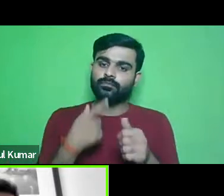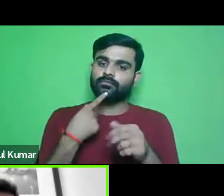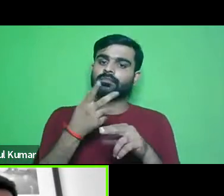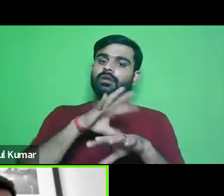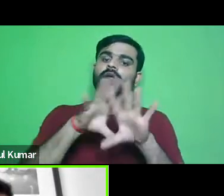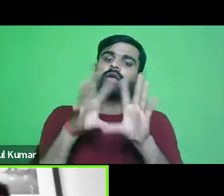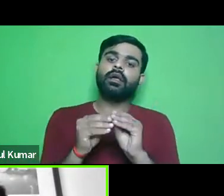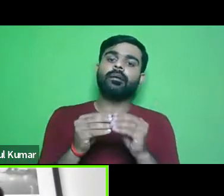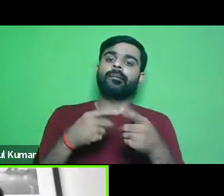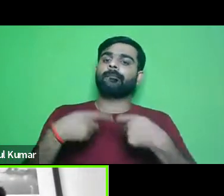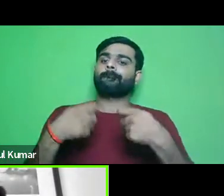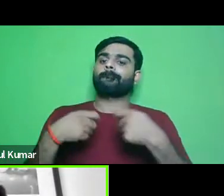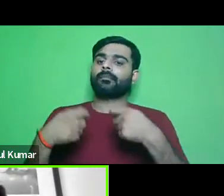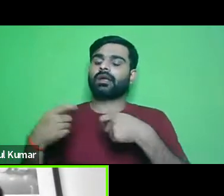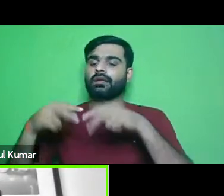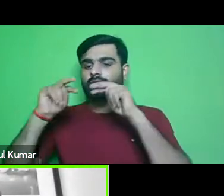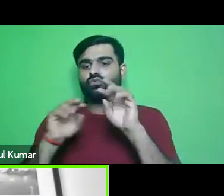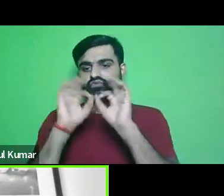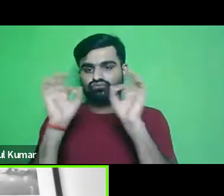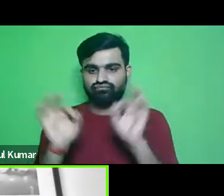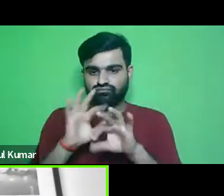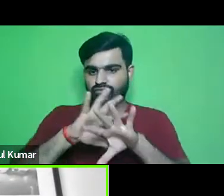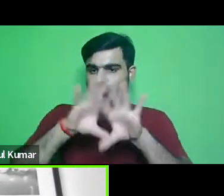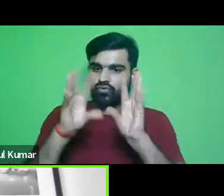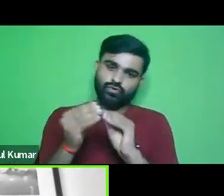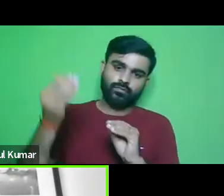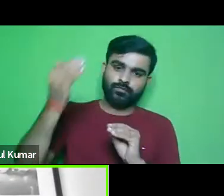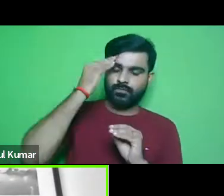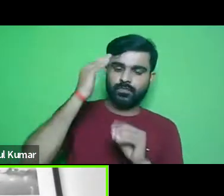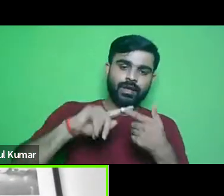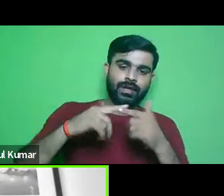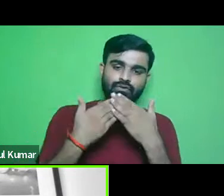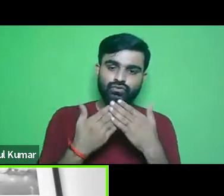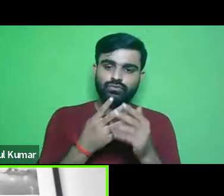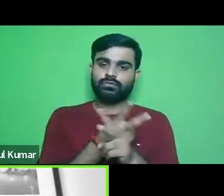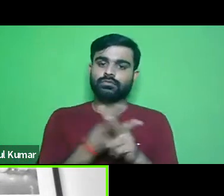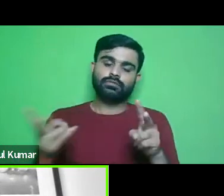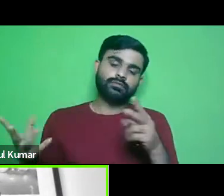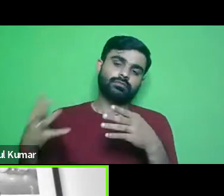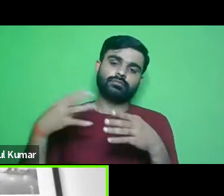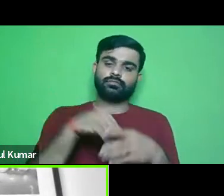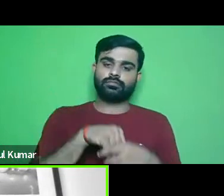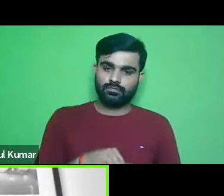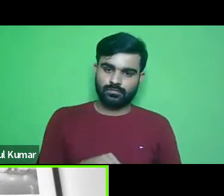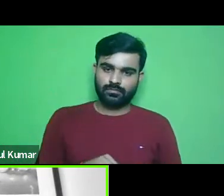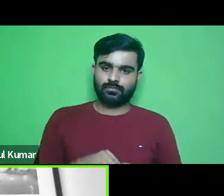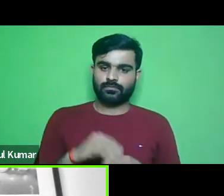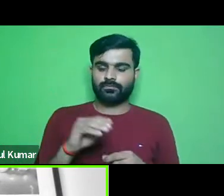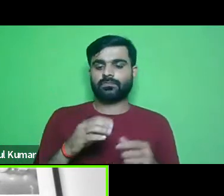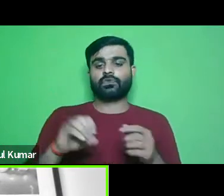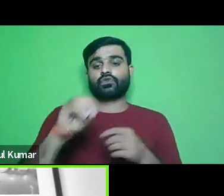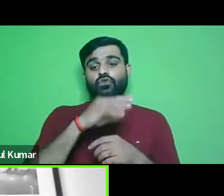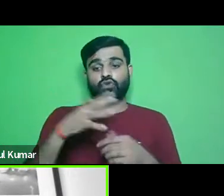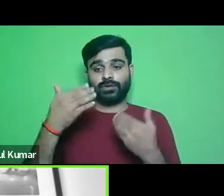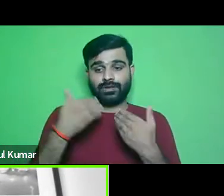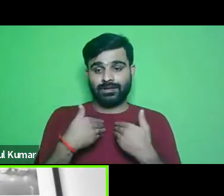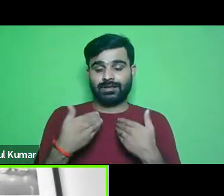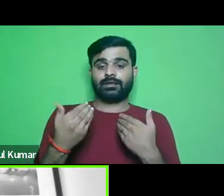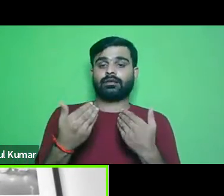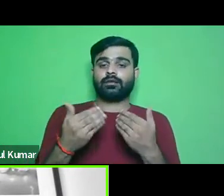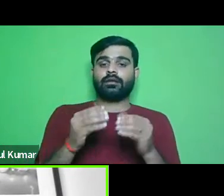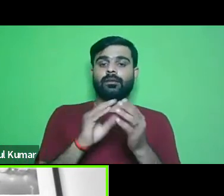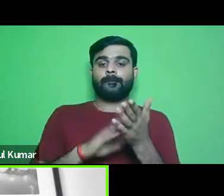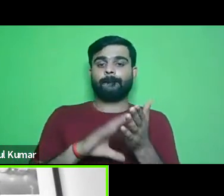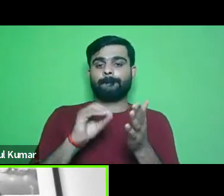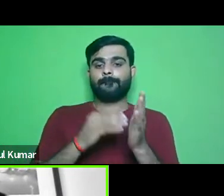are all things that businesses don't really need regulators or laws or regulations to tell them to do. Organizations like AI Now, Mozilla has done